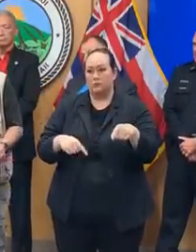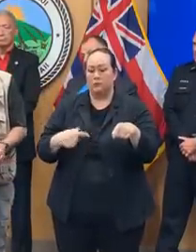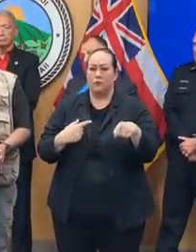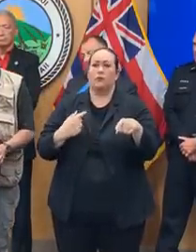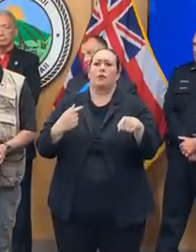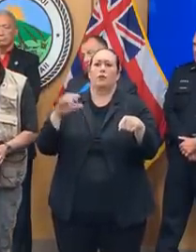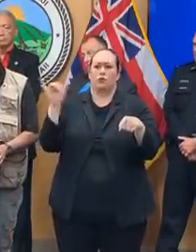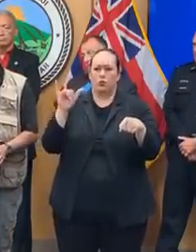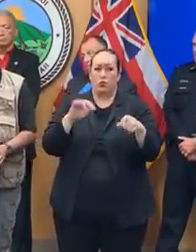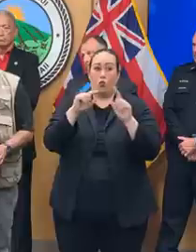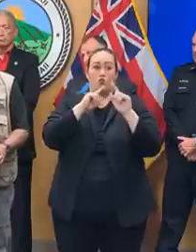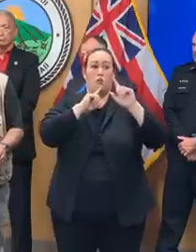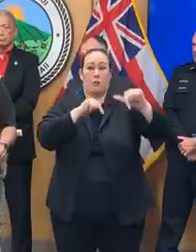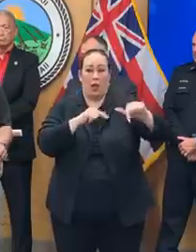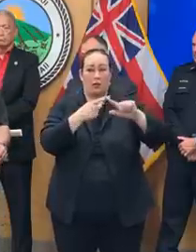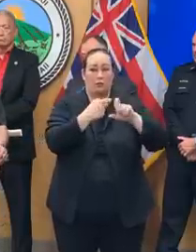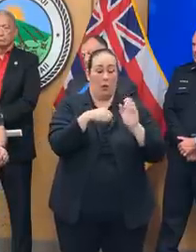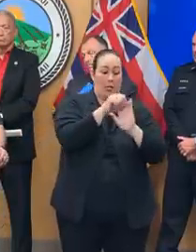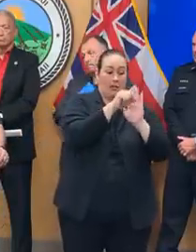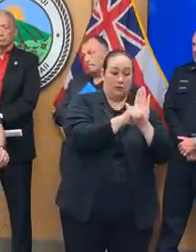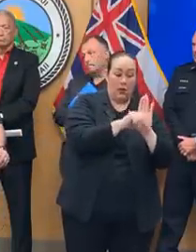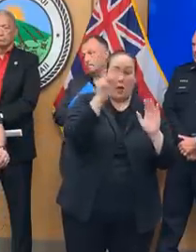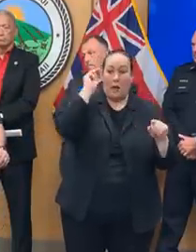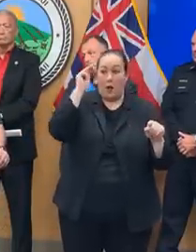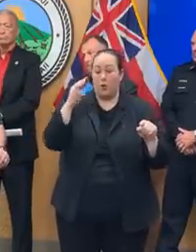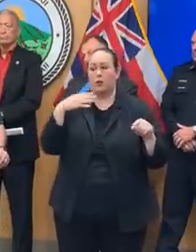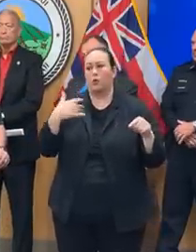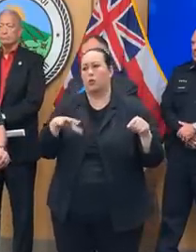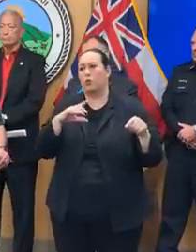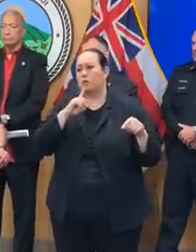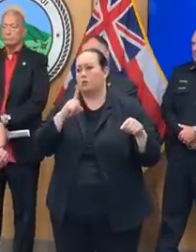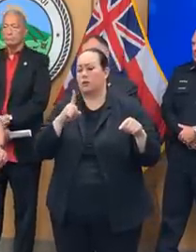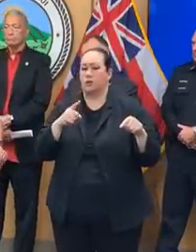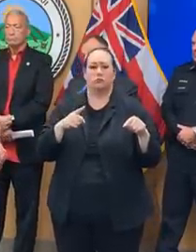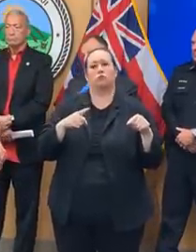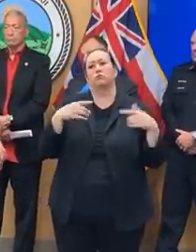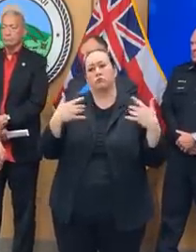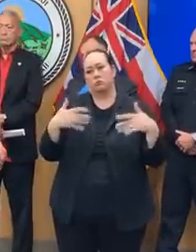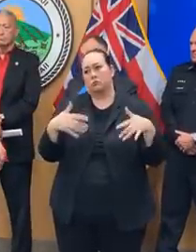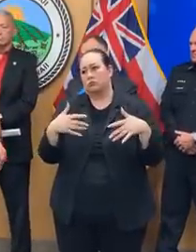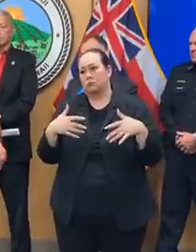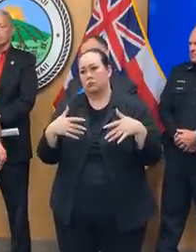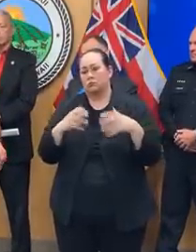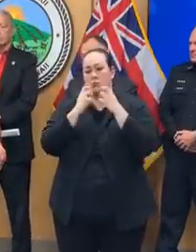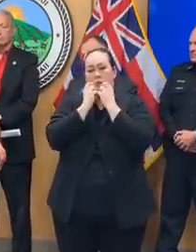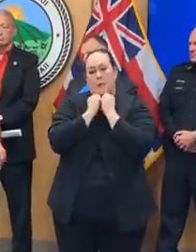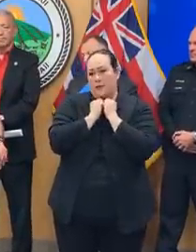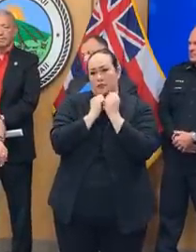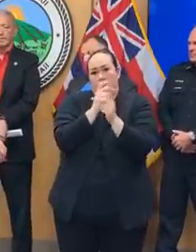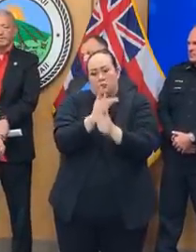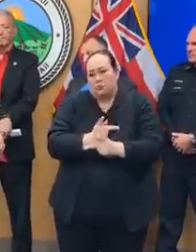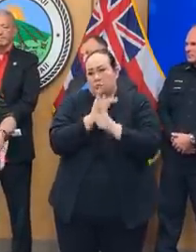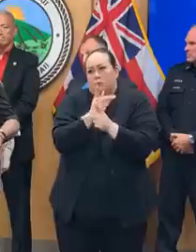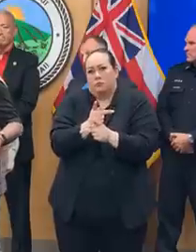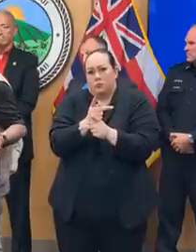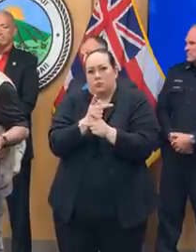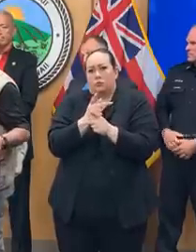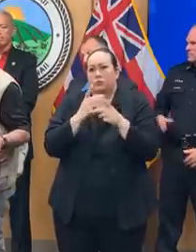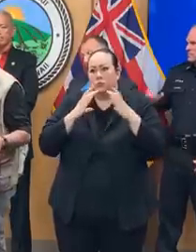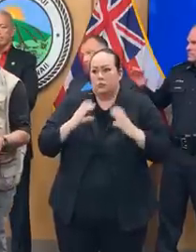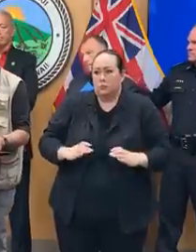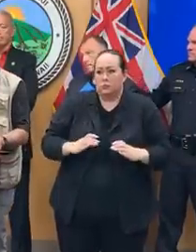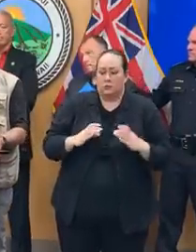equally unprecedented in its quality, its sensitivity, its compassion, and its care for its citizens. I've seen nothing but enlightened